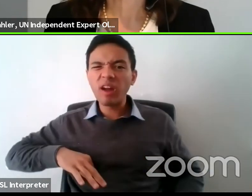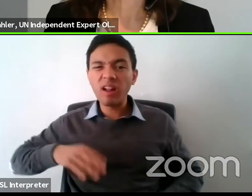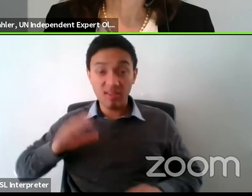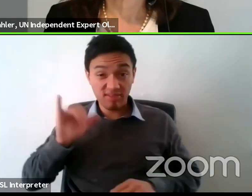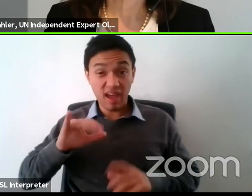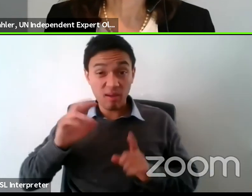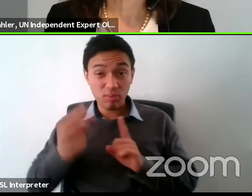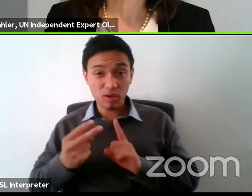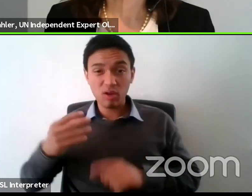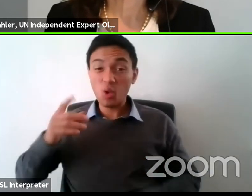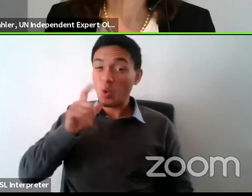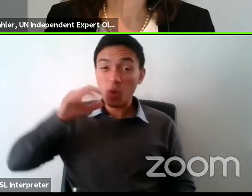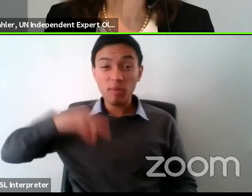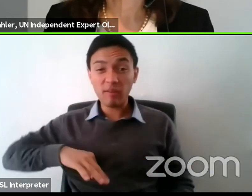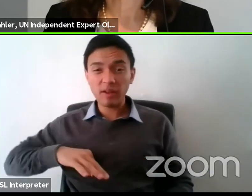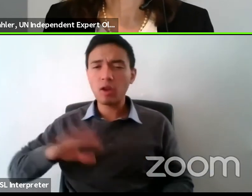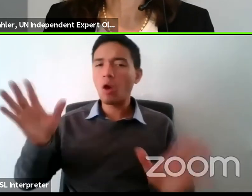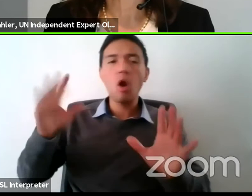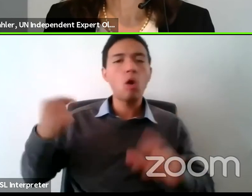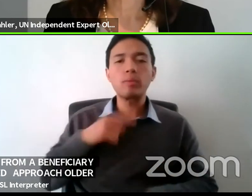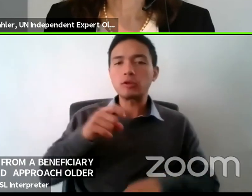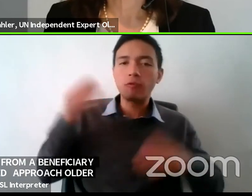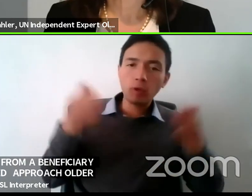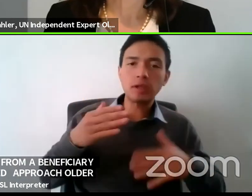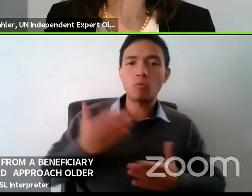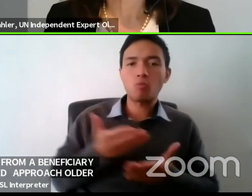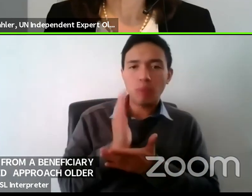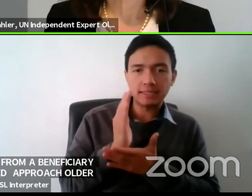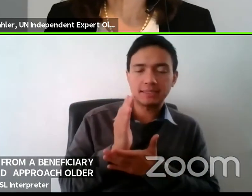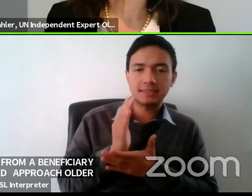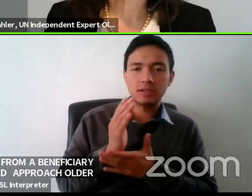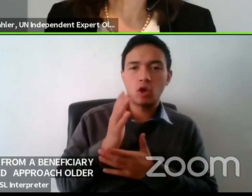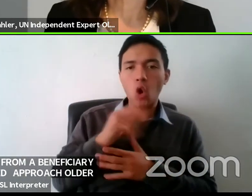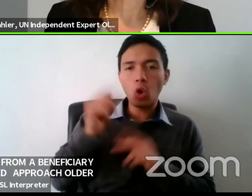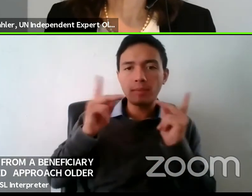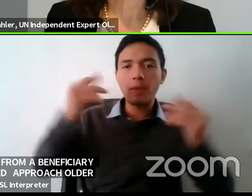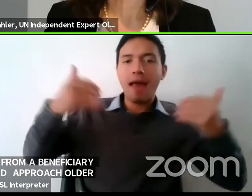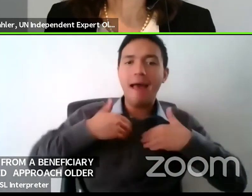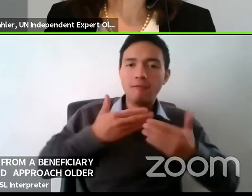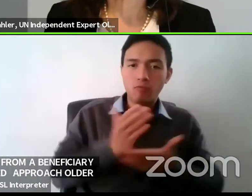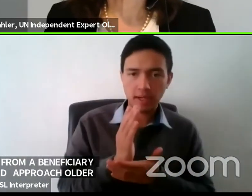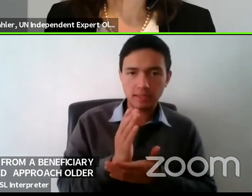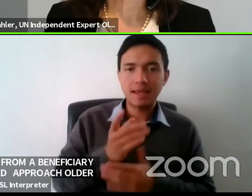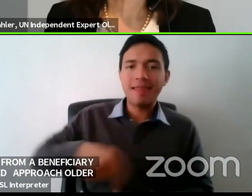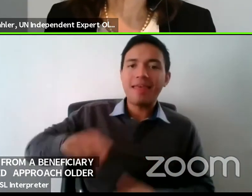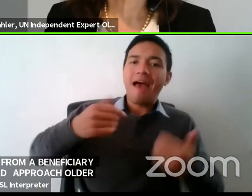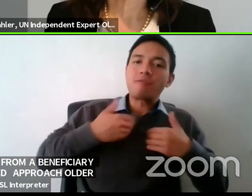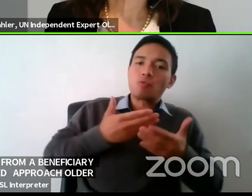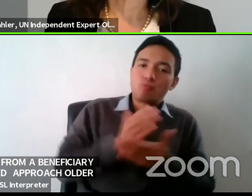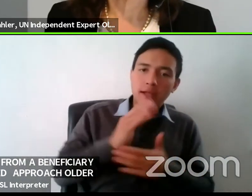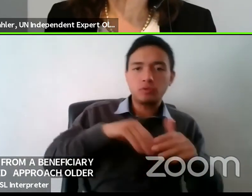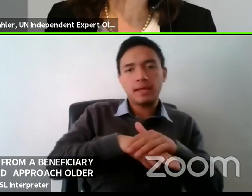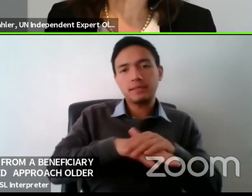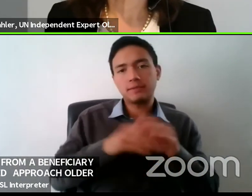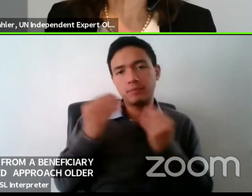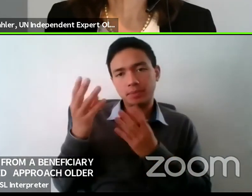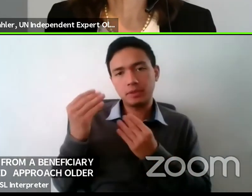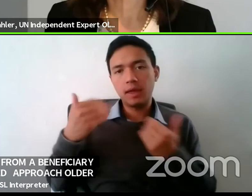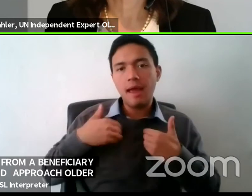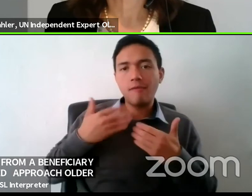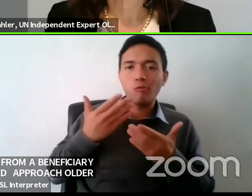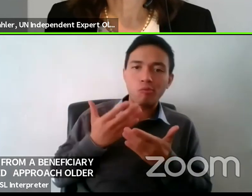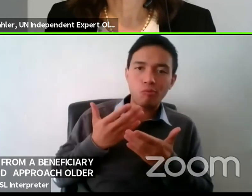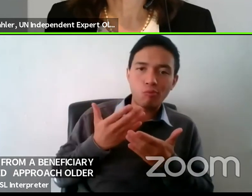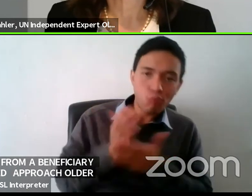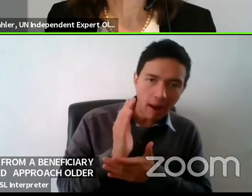older persons are rights holders. So they are really entitled to get access to information and to all the other rights